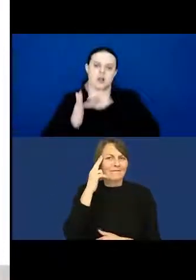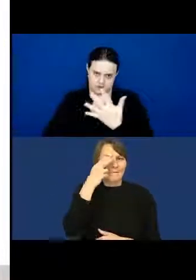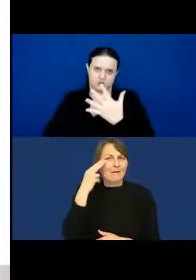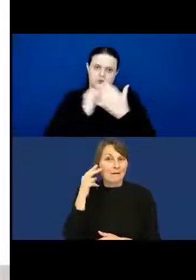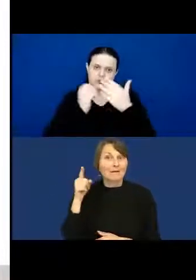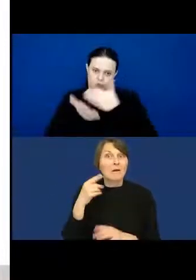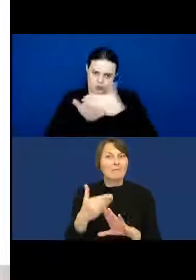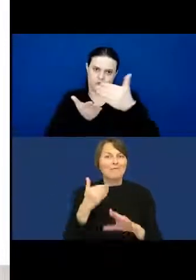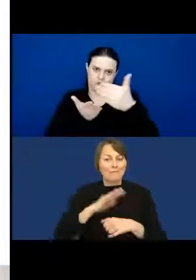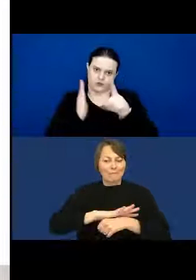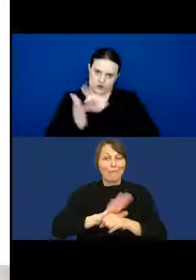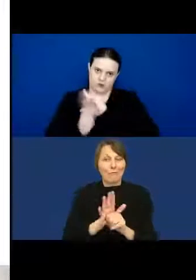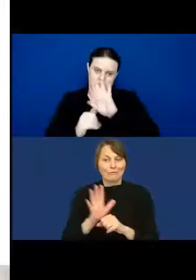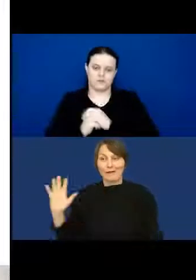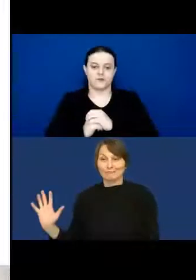pandemic.